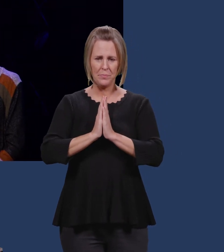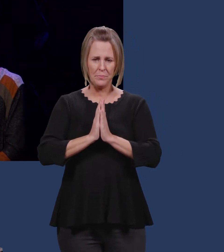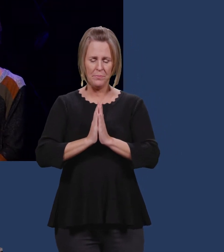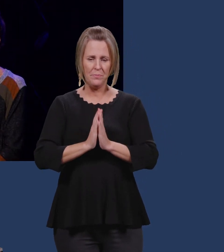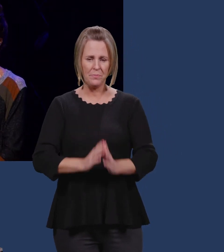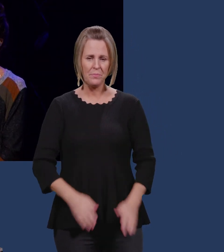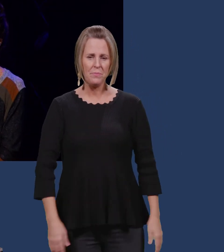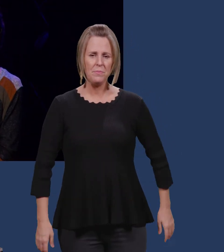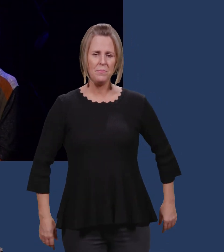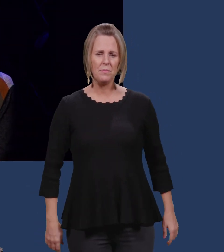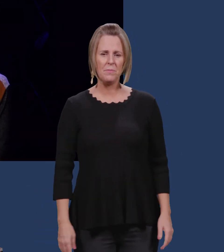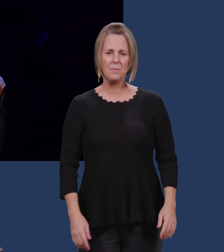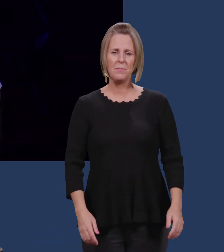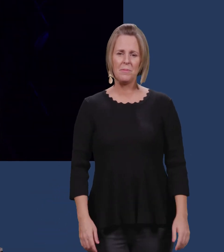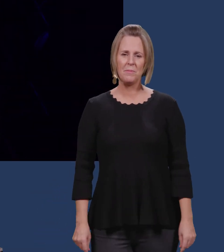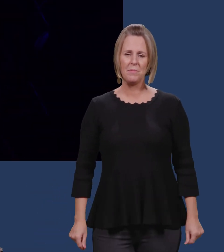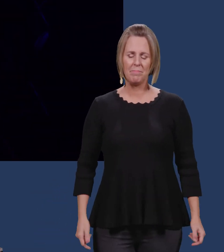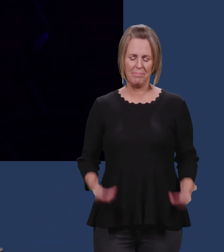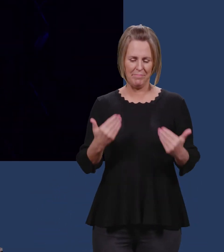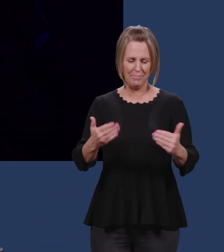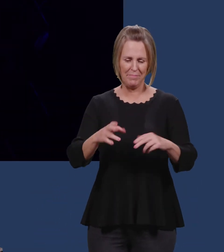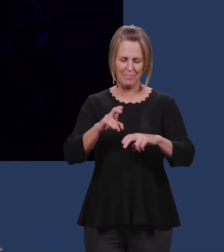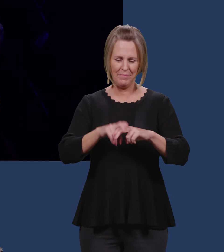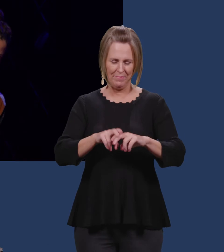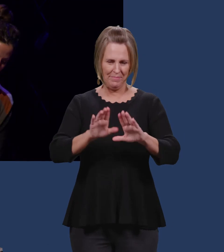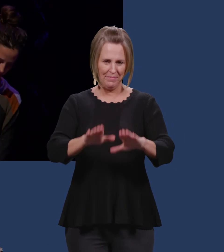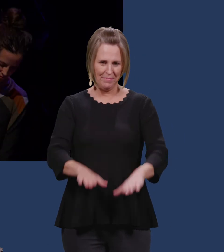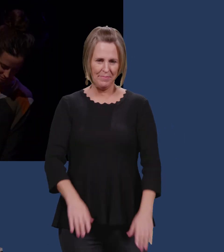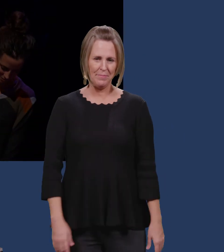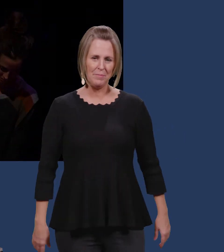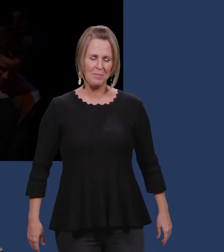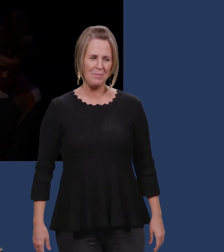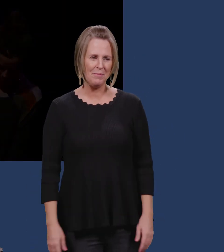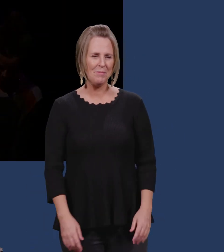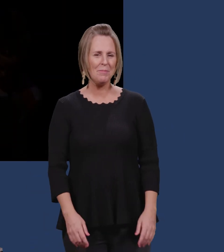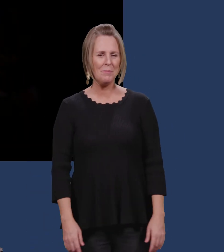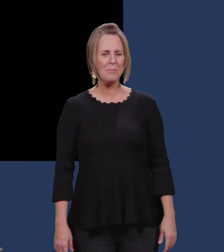Amen. You may be seated.